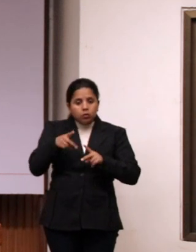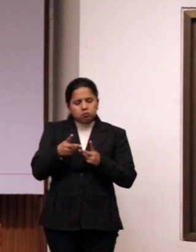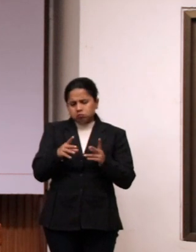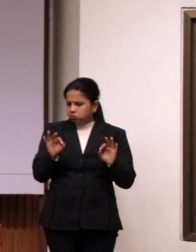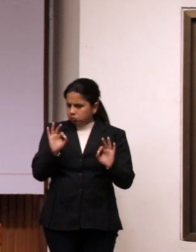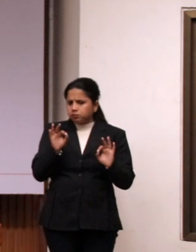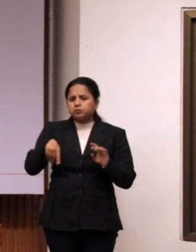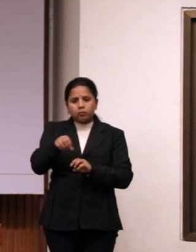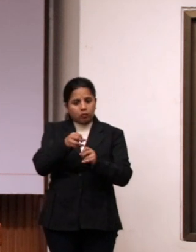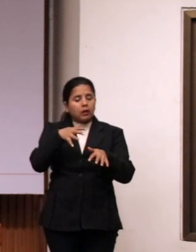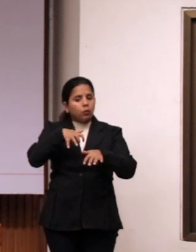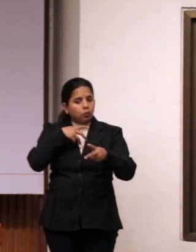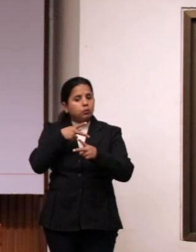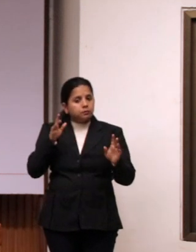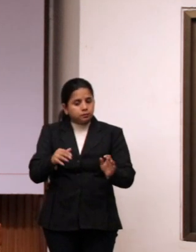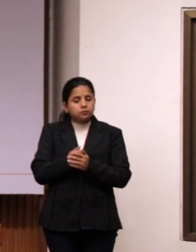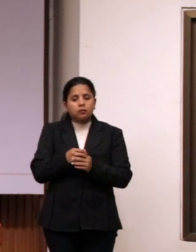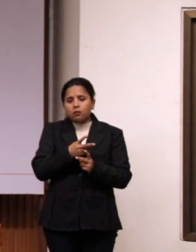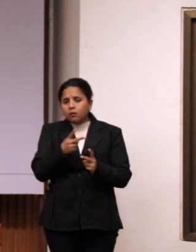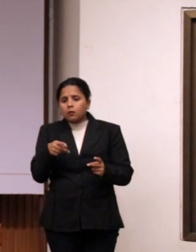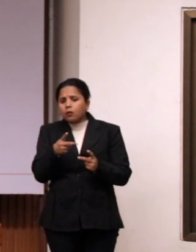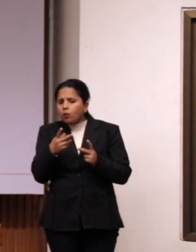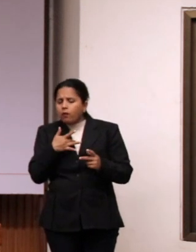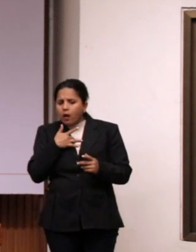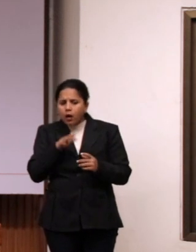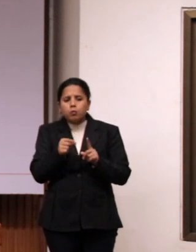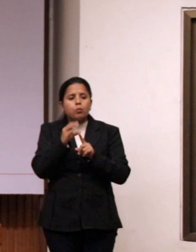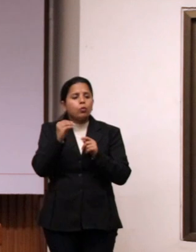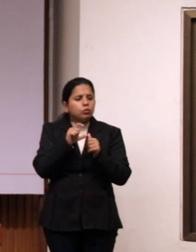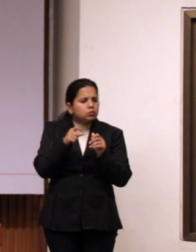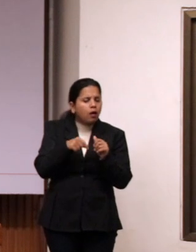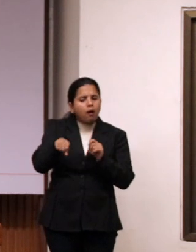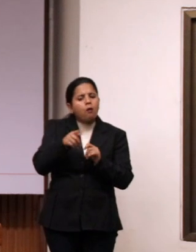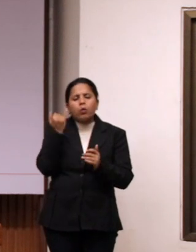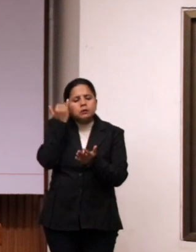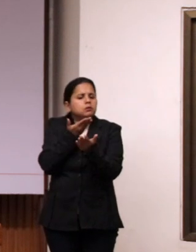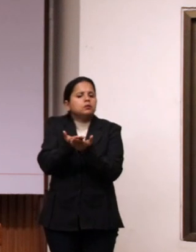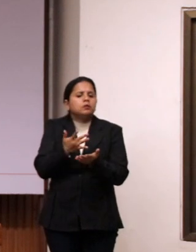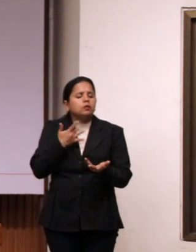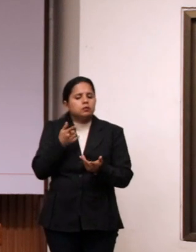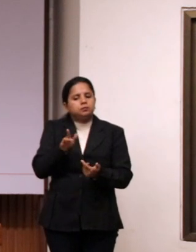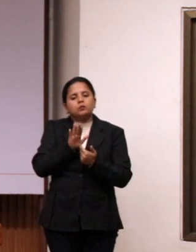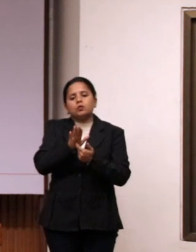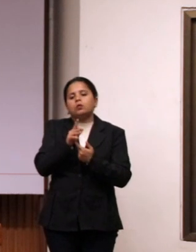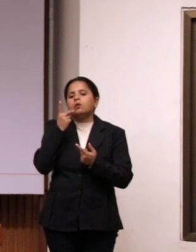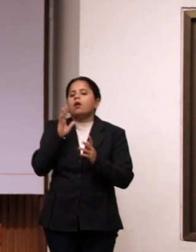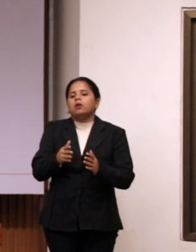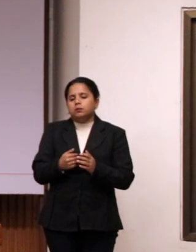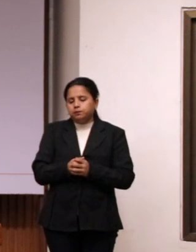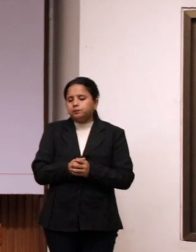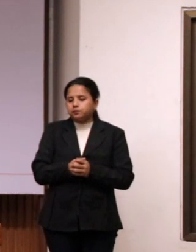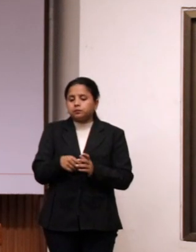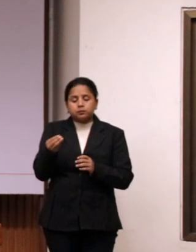Most of these species are there, including ferruginous pochard and resticated pochard. So what it suggests? These are the indicators suggesting. Some